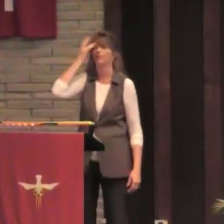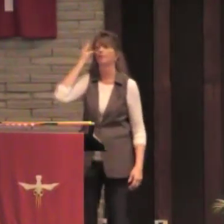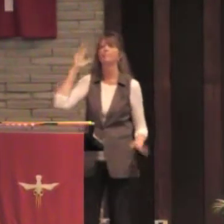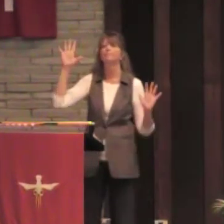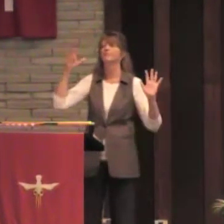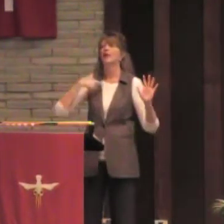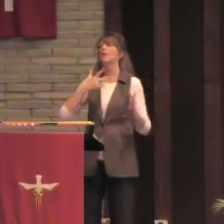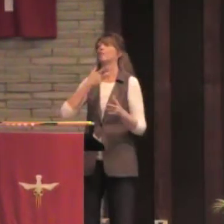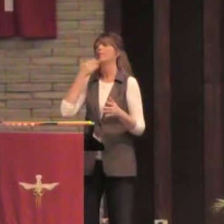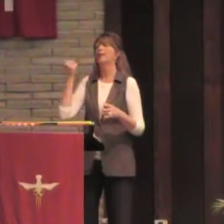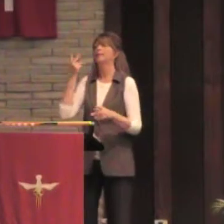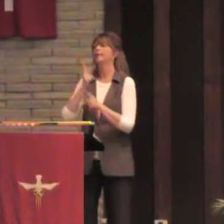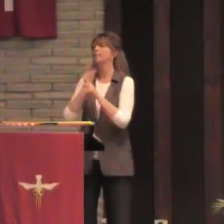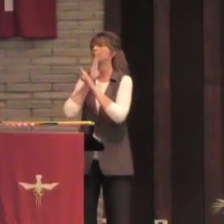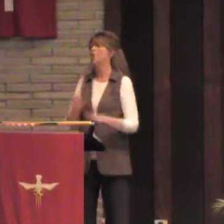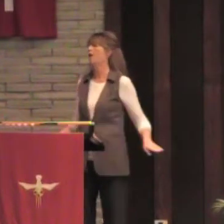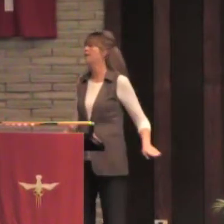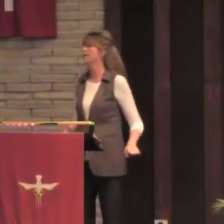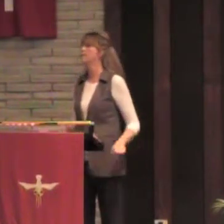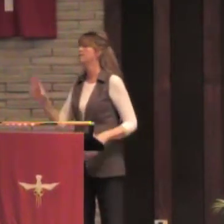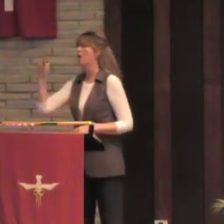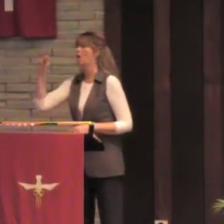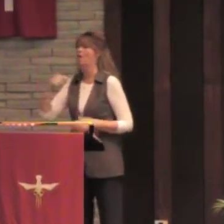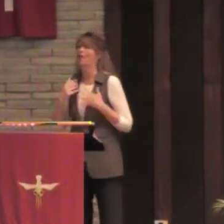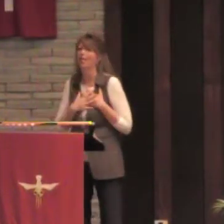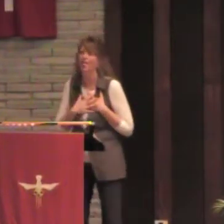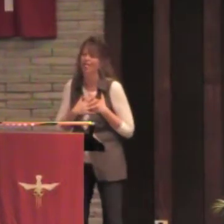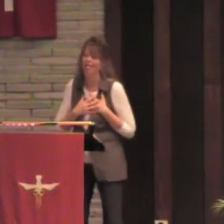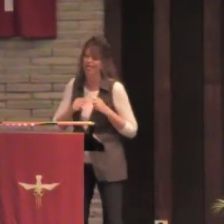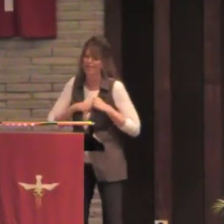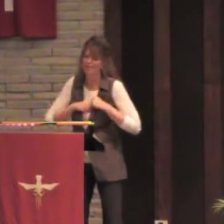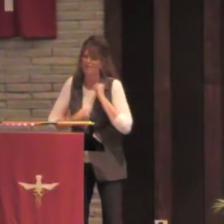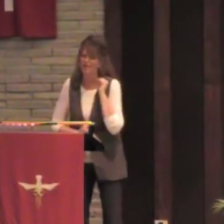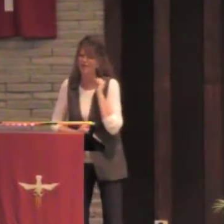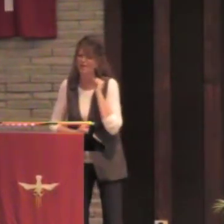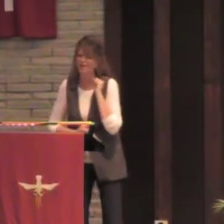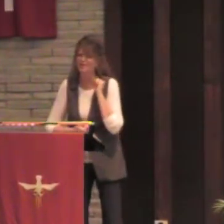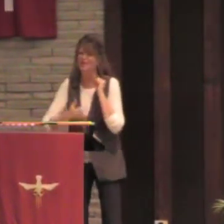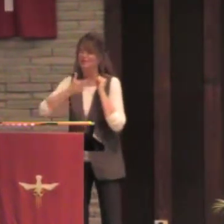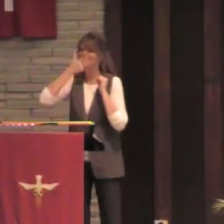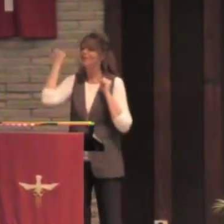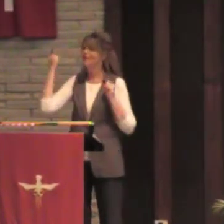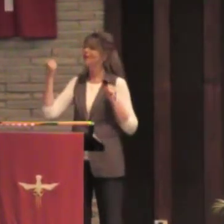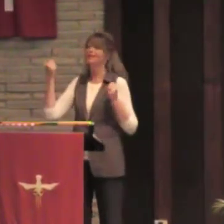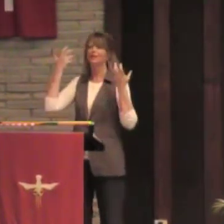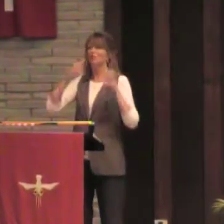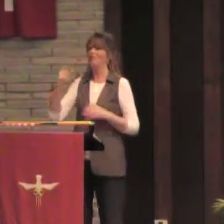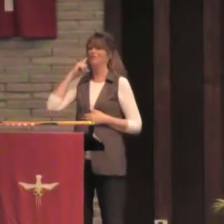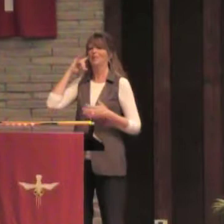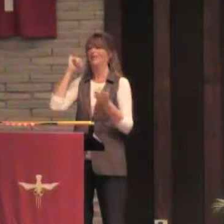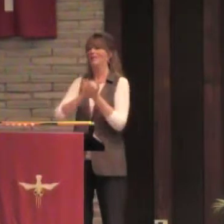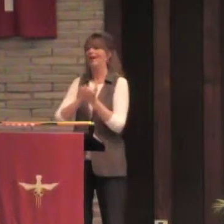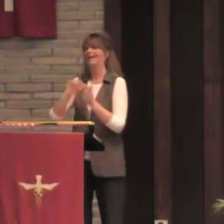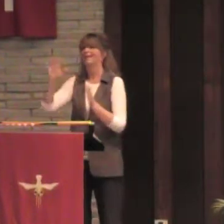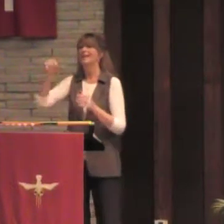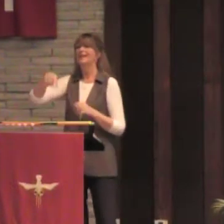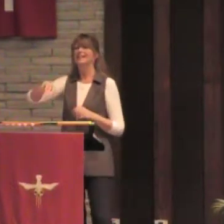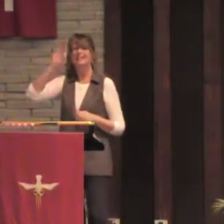is, no, I better not say anything because I don't have anything good to say about my father. Oh, that just crushes me when I hear